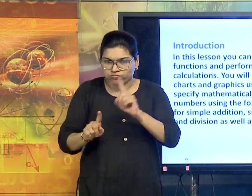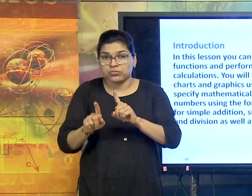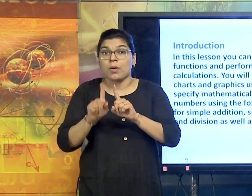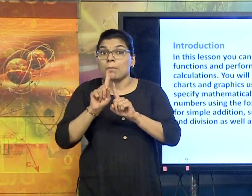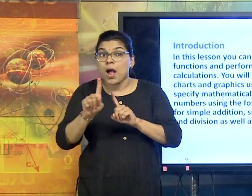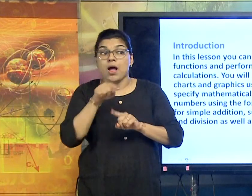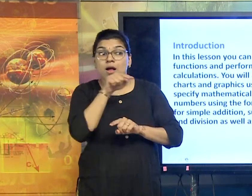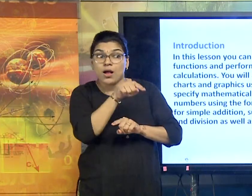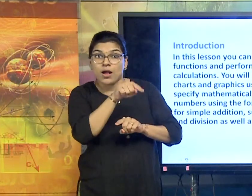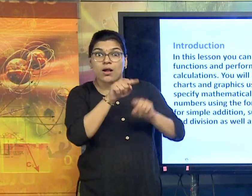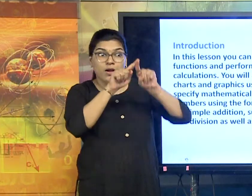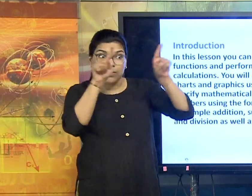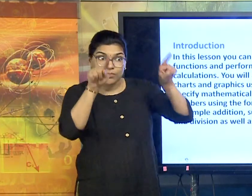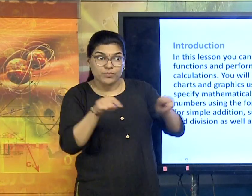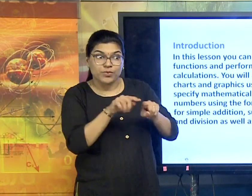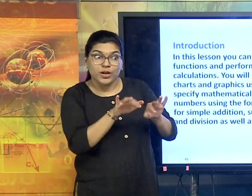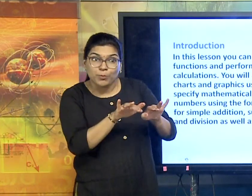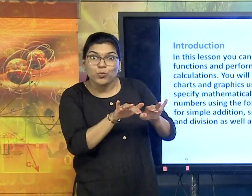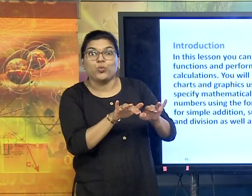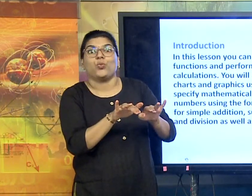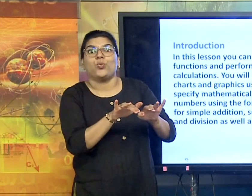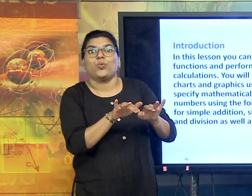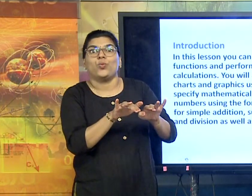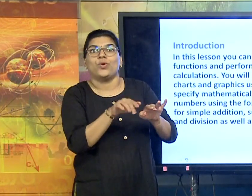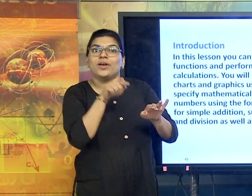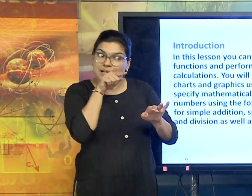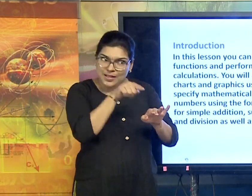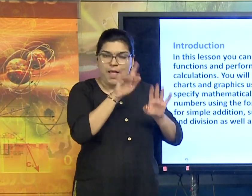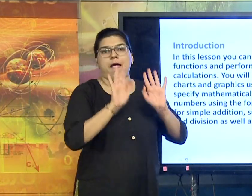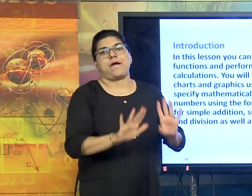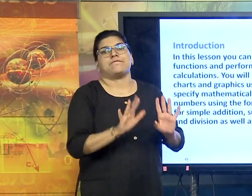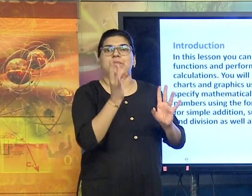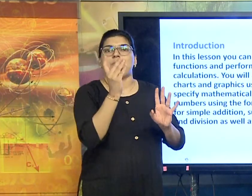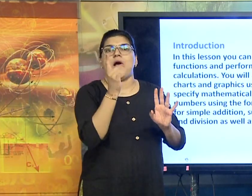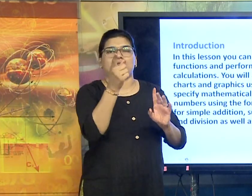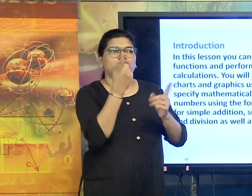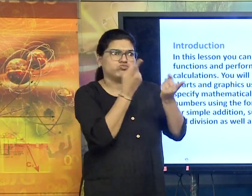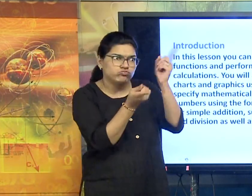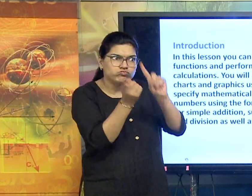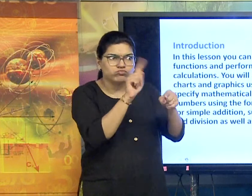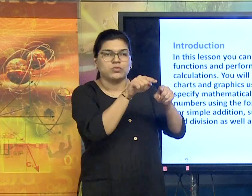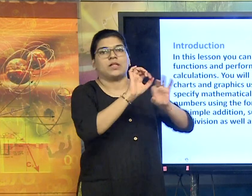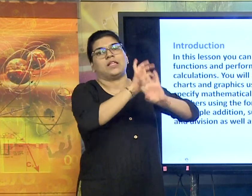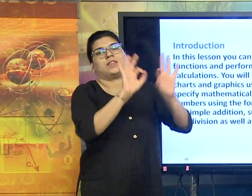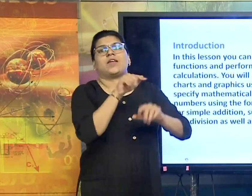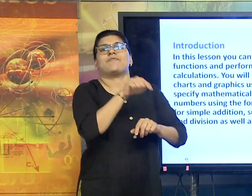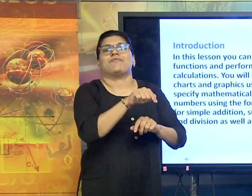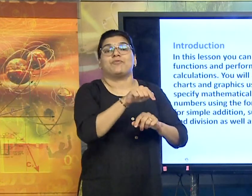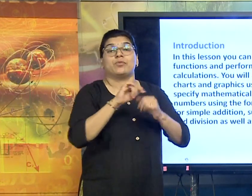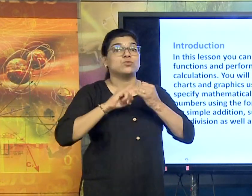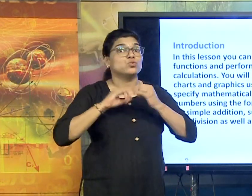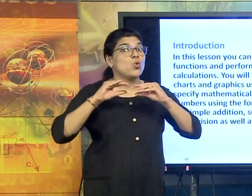You must have experienced the use of calculator and sometime